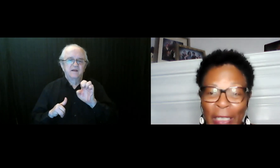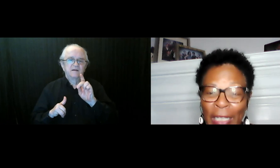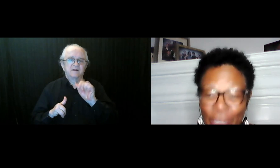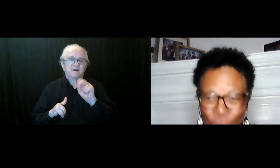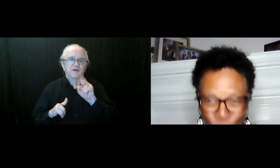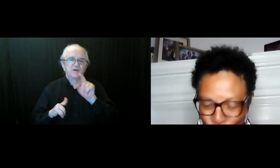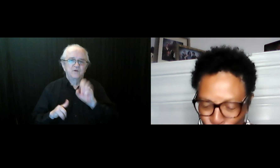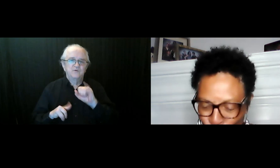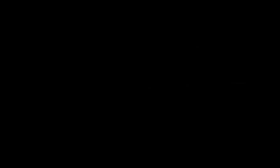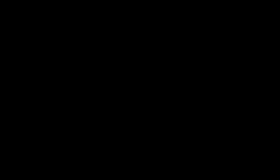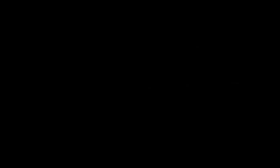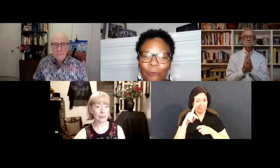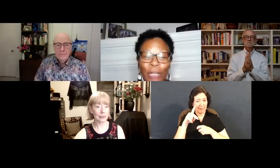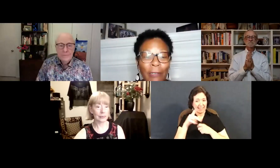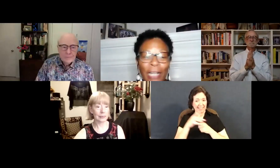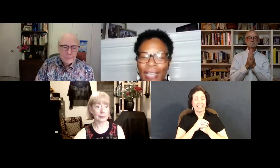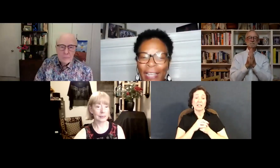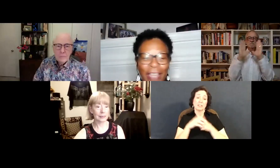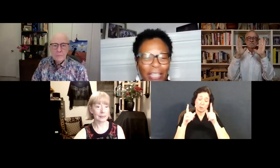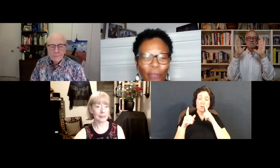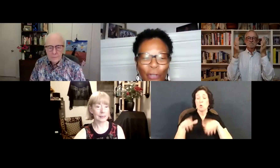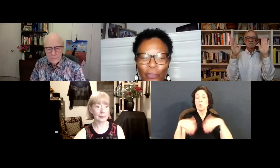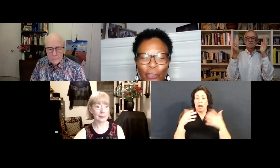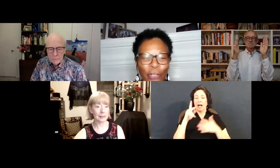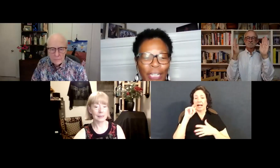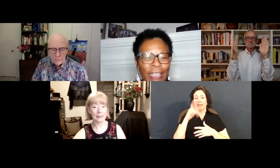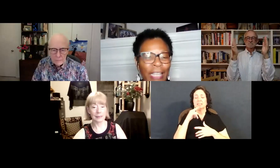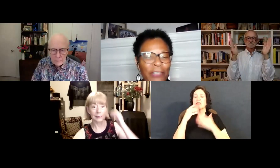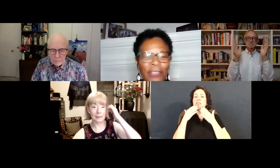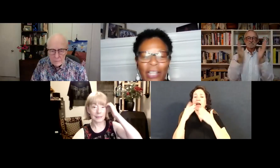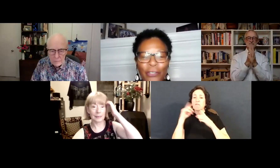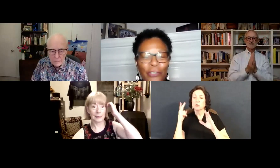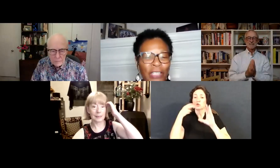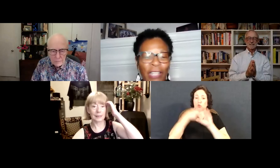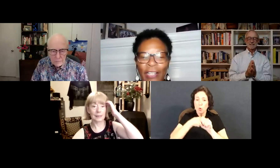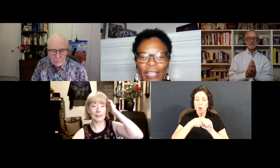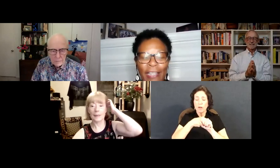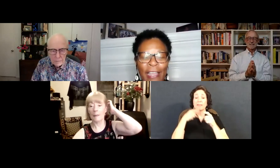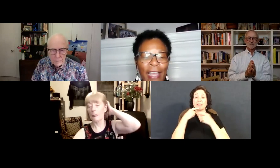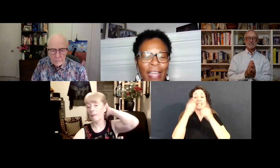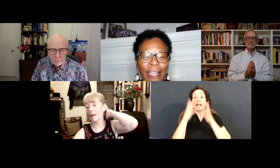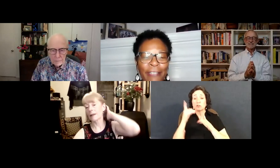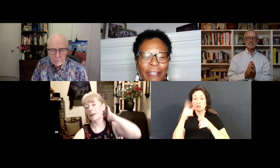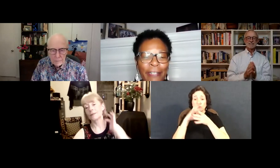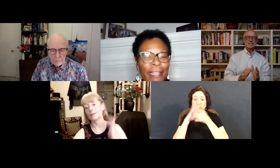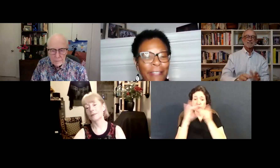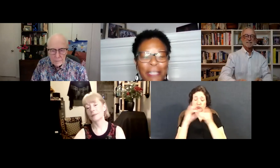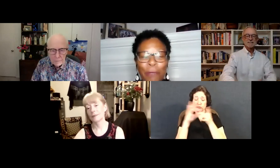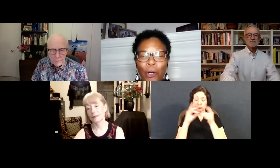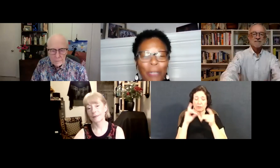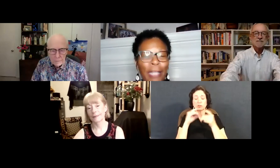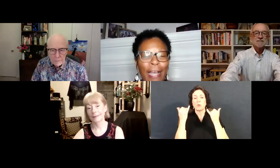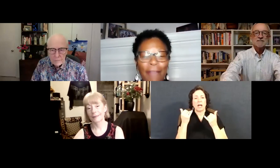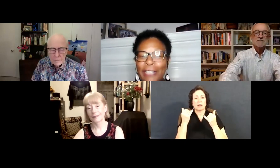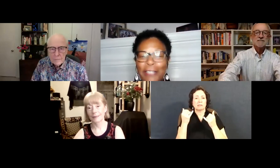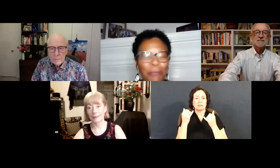Libby, and Joel. Well, again, thanks folks for joining. Thanks tellers for telling. And let's keep